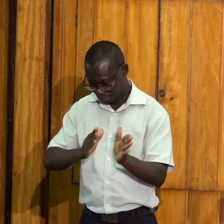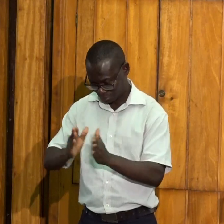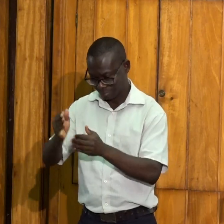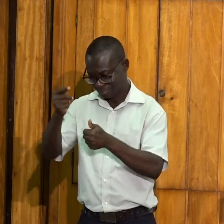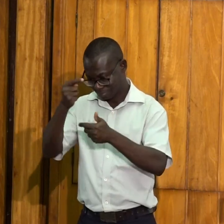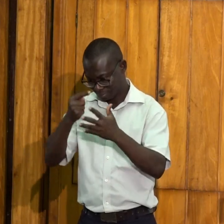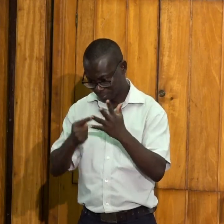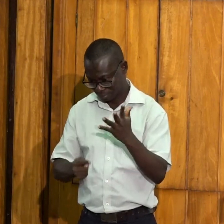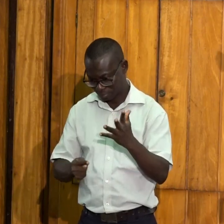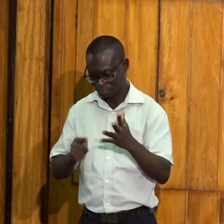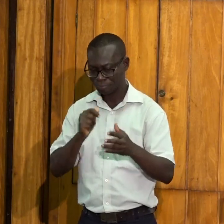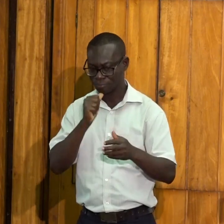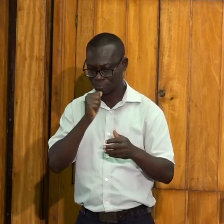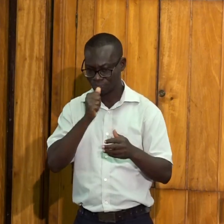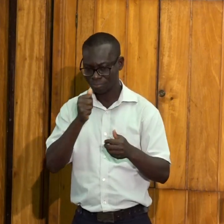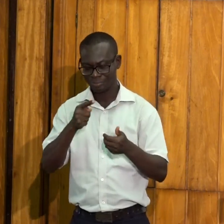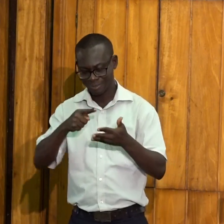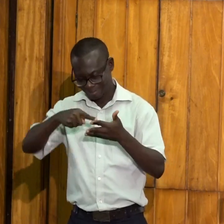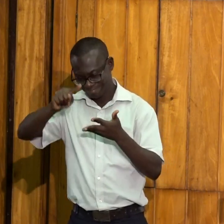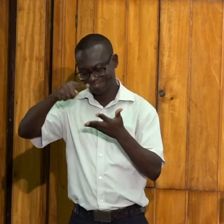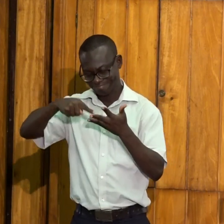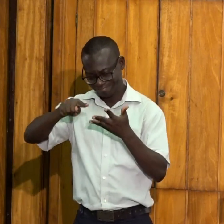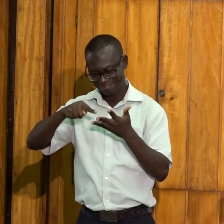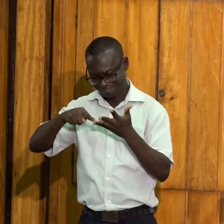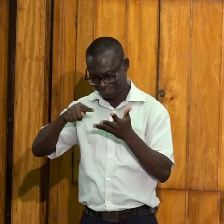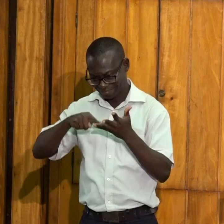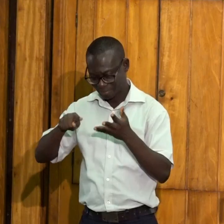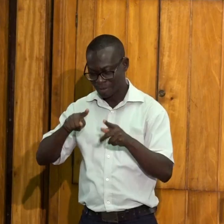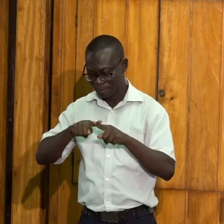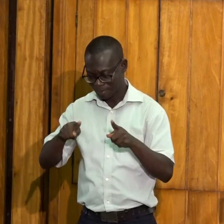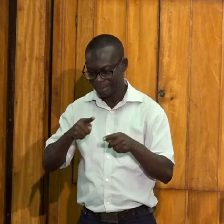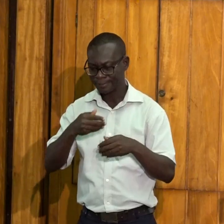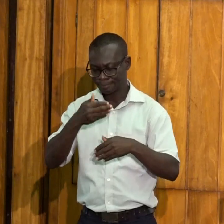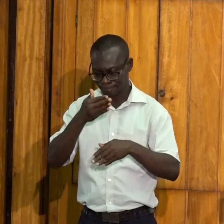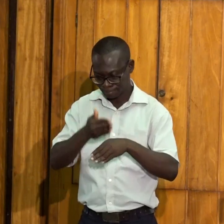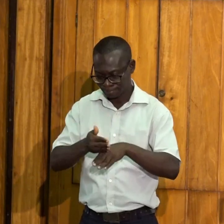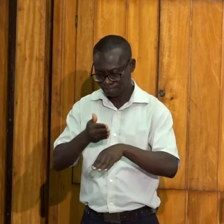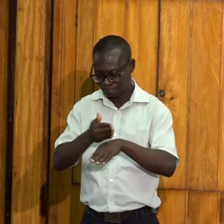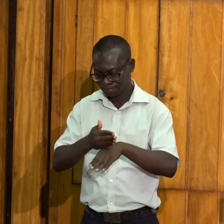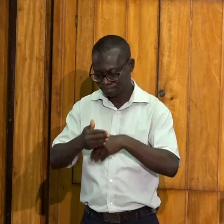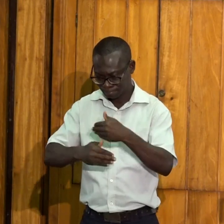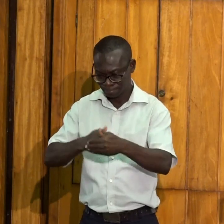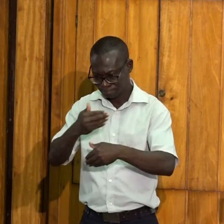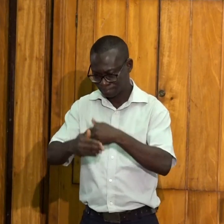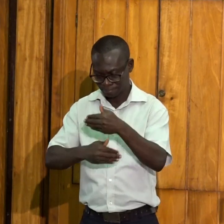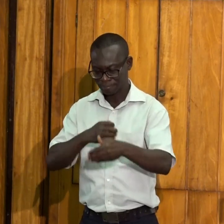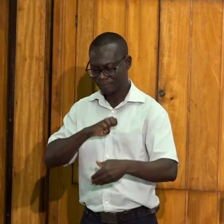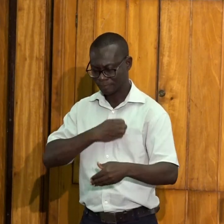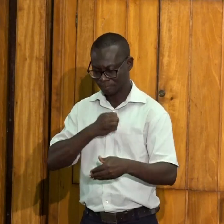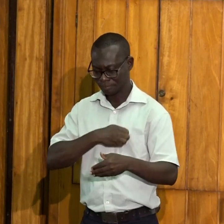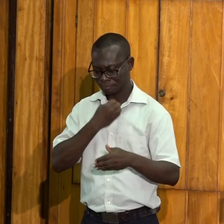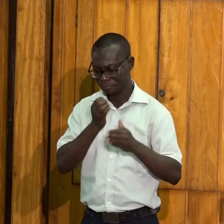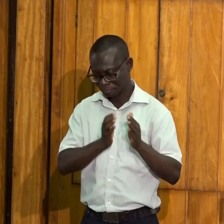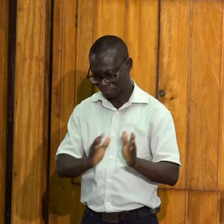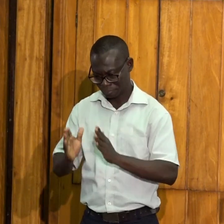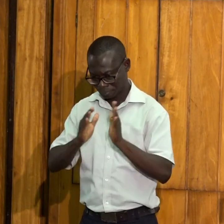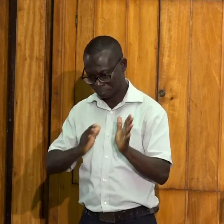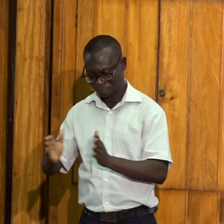and not just a checklist item, but something that is multi-step and an emotional process.